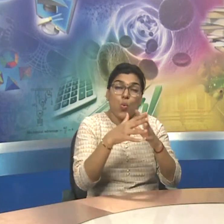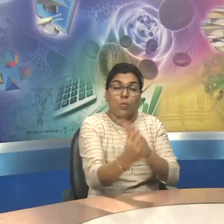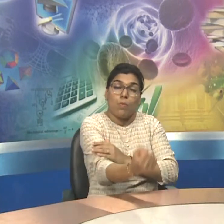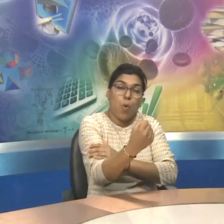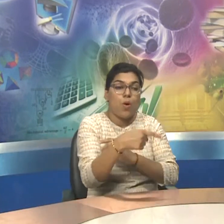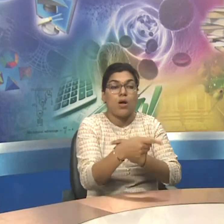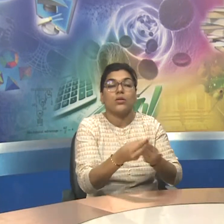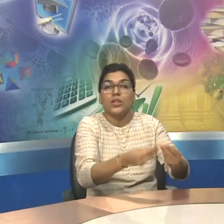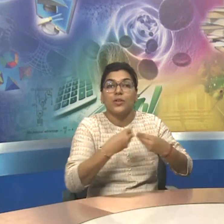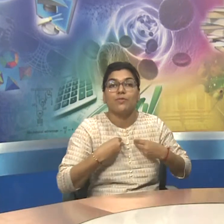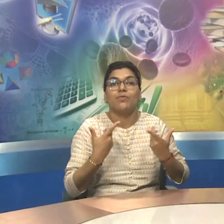sovereignty.